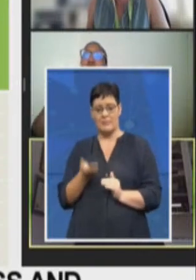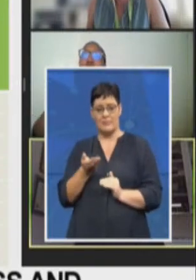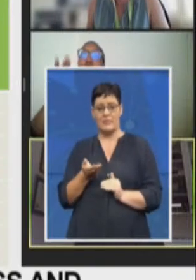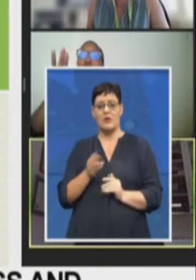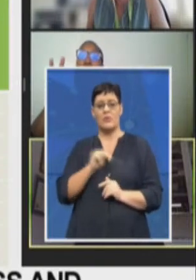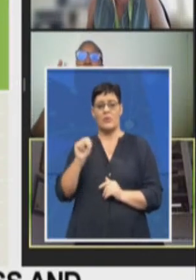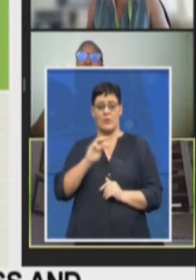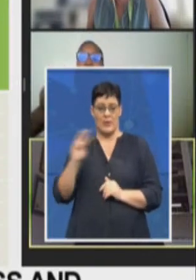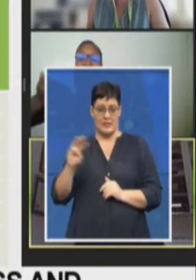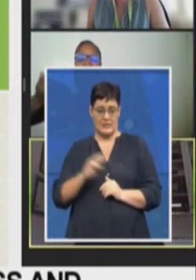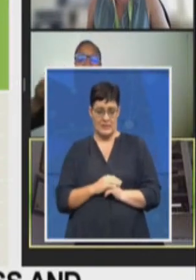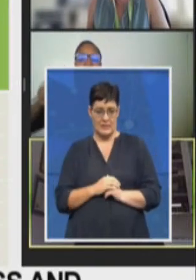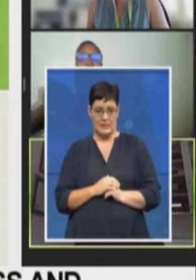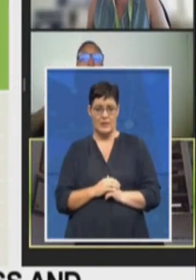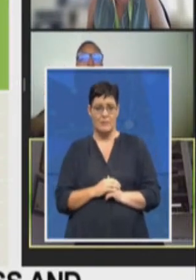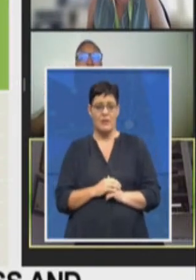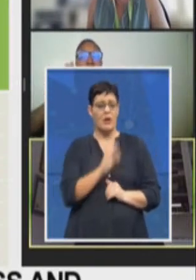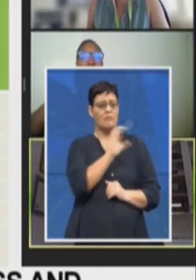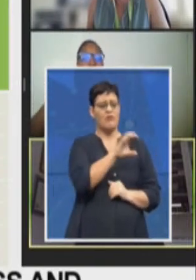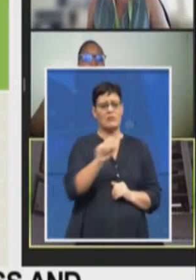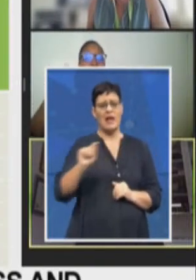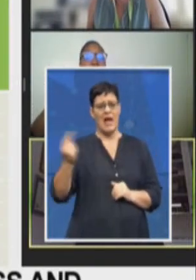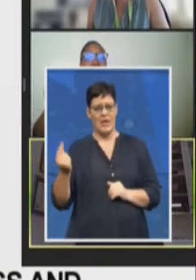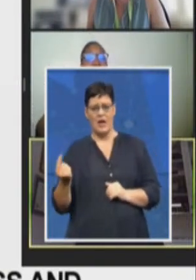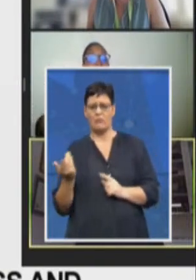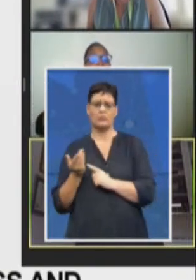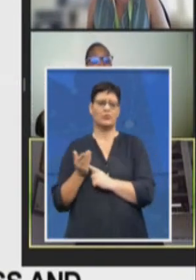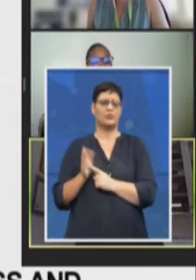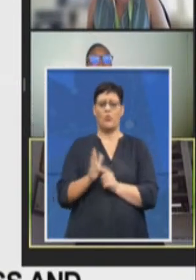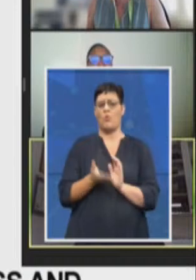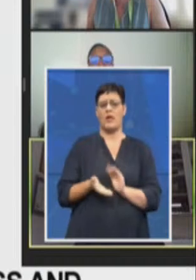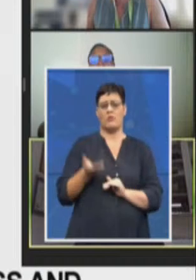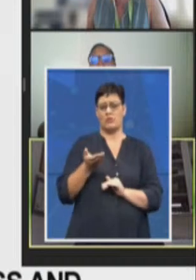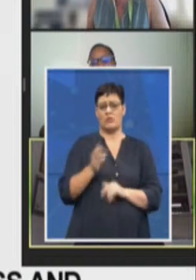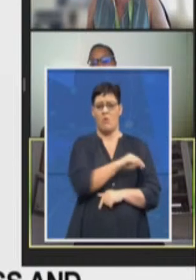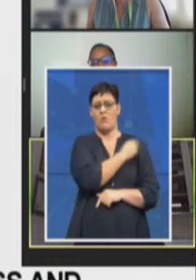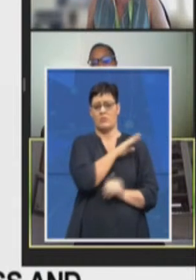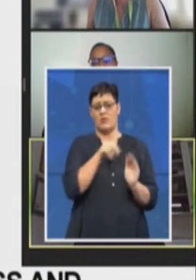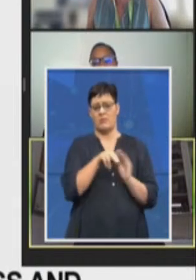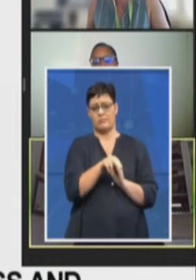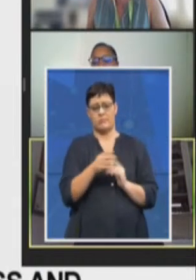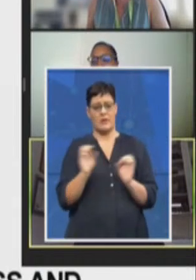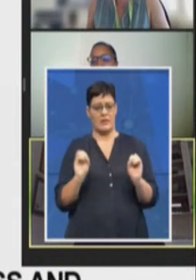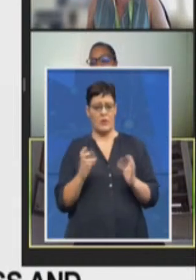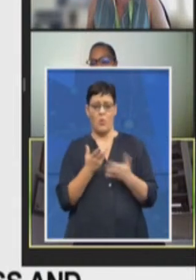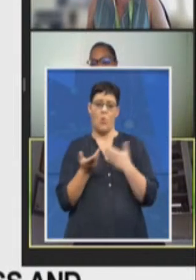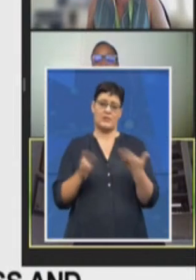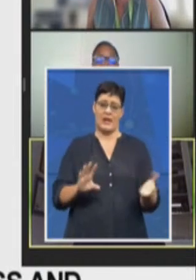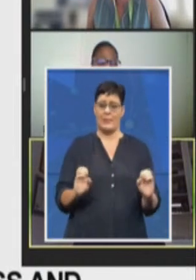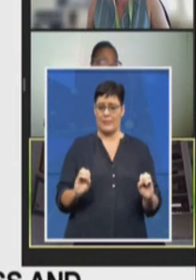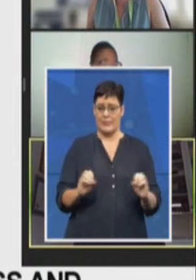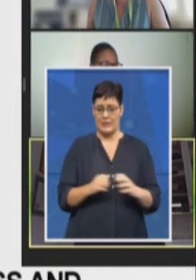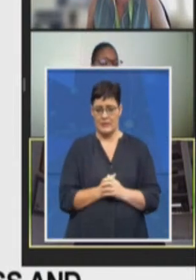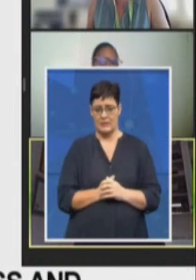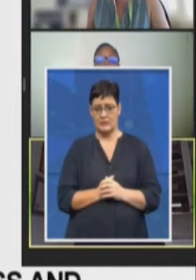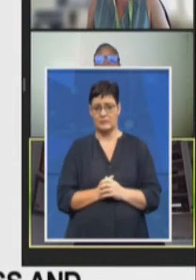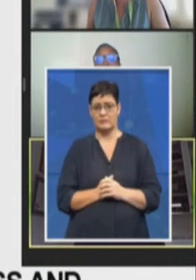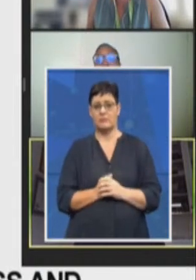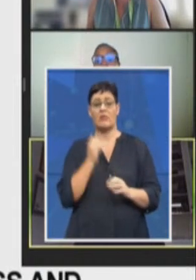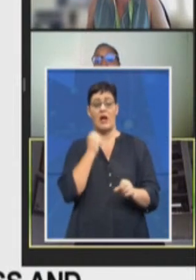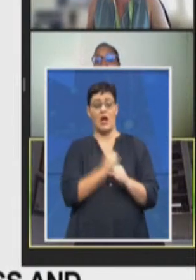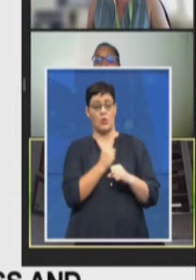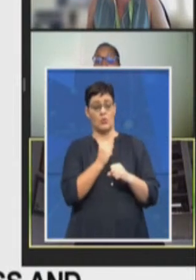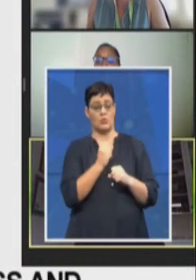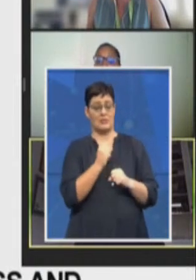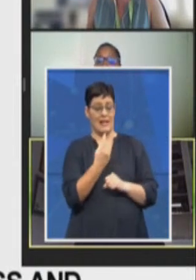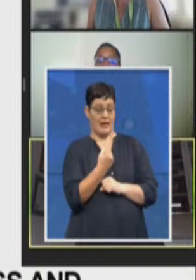still not yet showing increases in hospital admissions or deaths. Let's go to Gauteng now. On the left, you can see the number